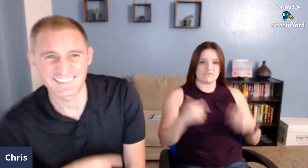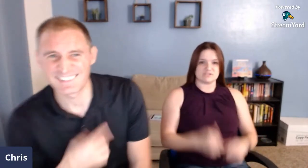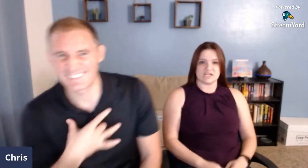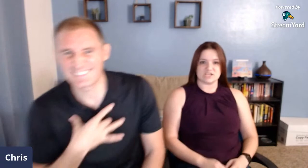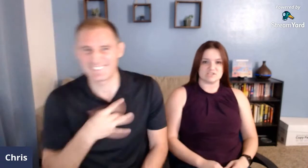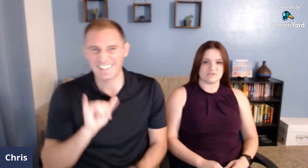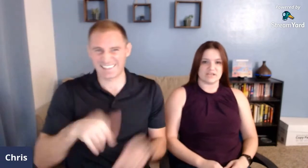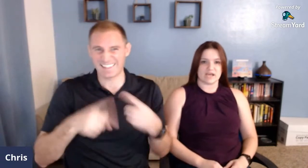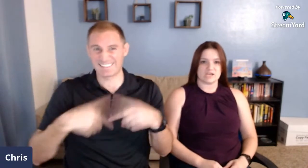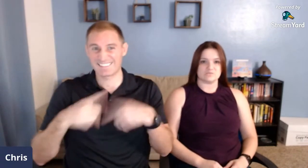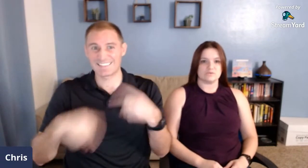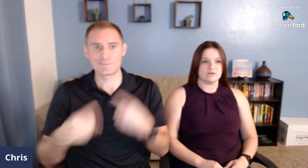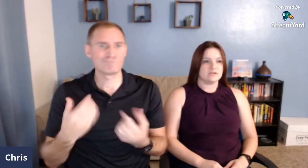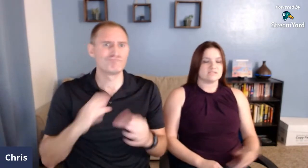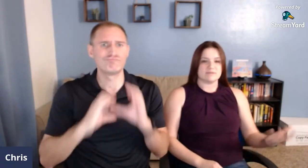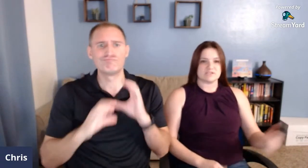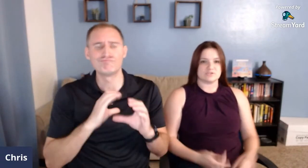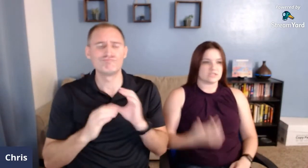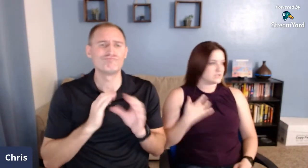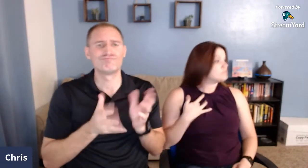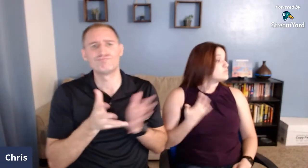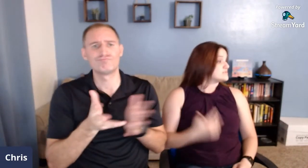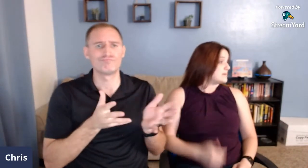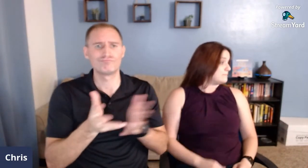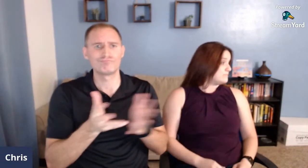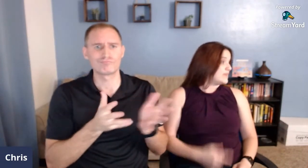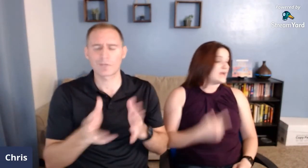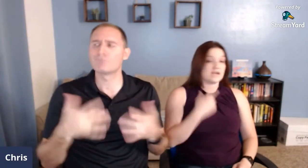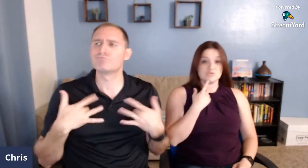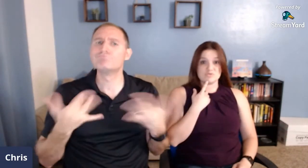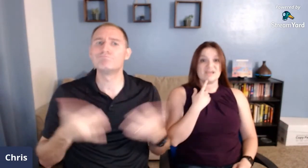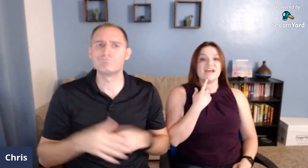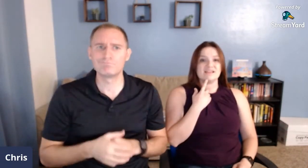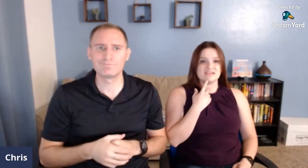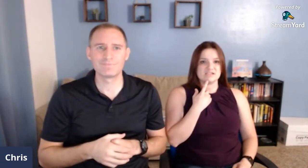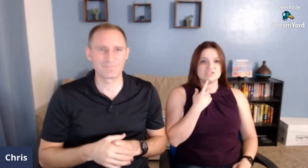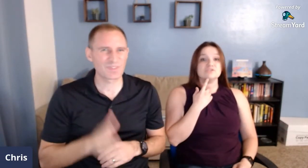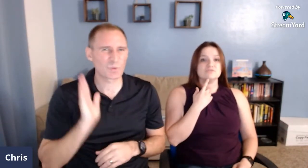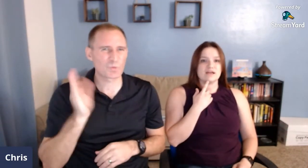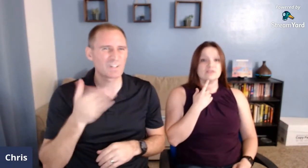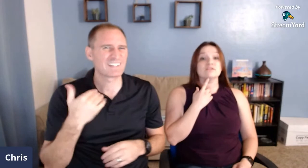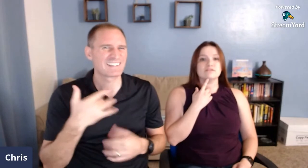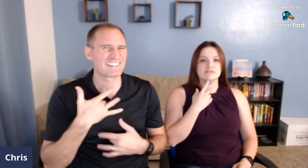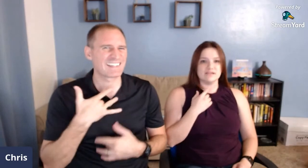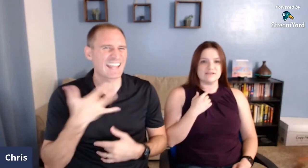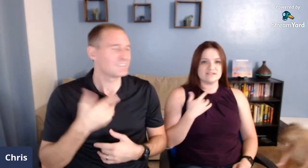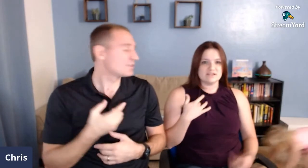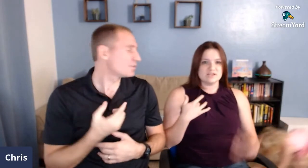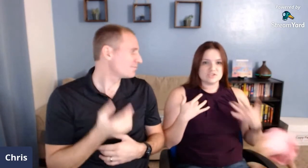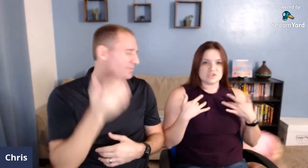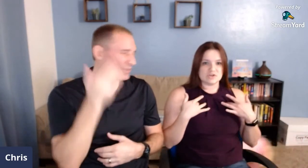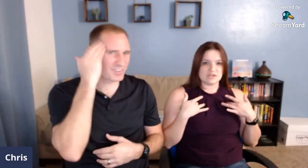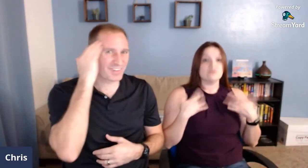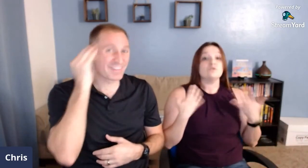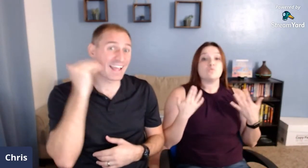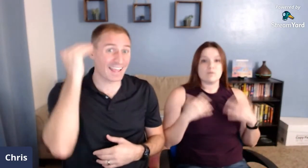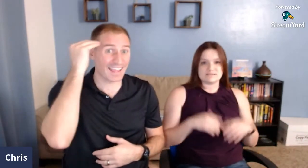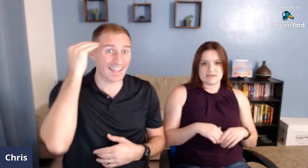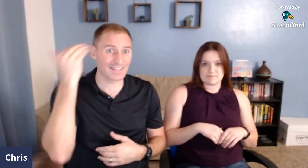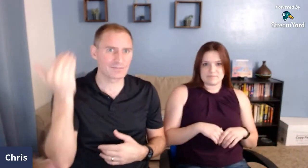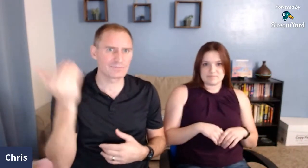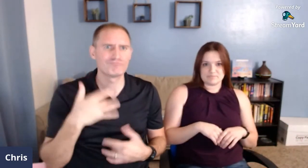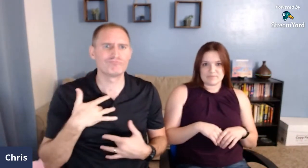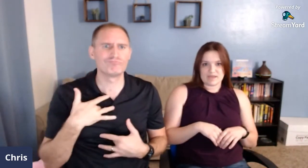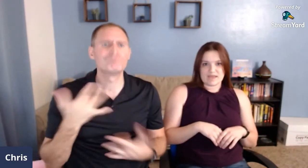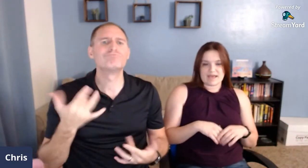very conversational. It's very casual. Somebody gets your attention. What's up? And I do it with the head thing too, that lift. So the